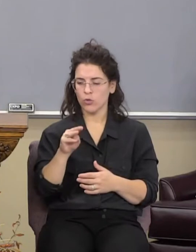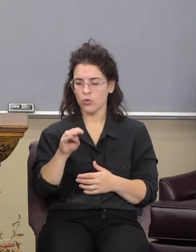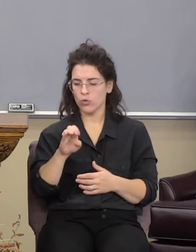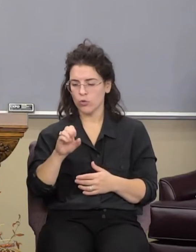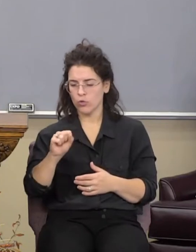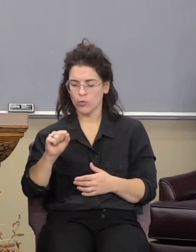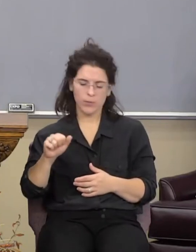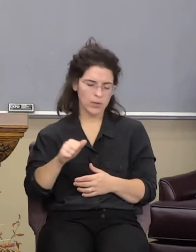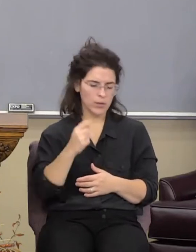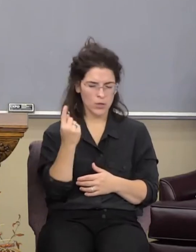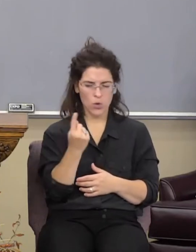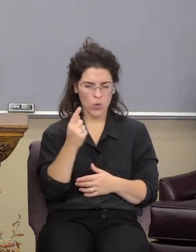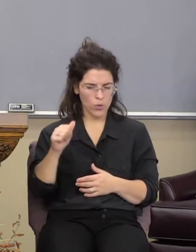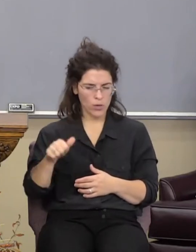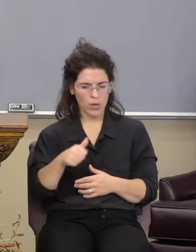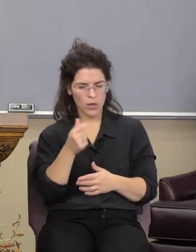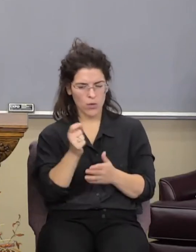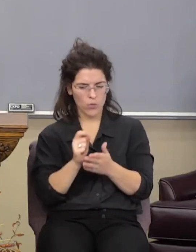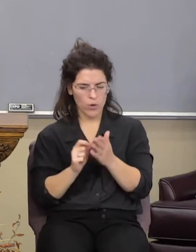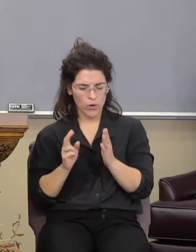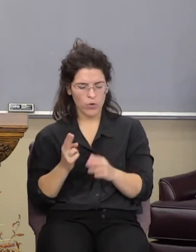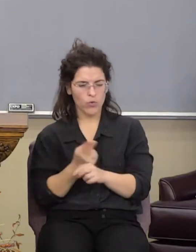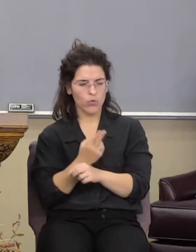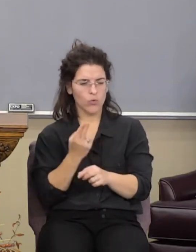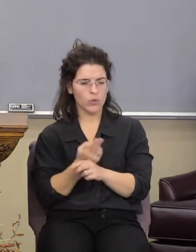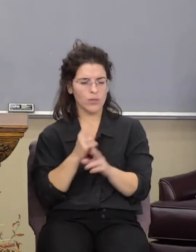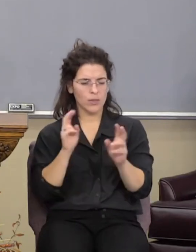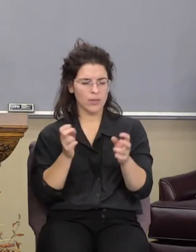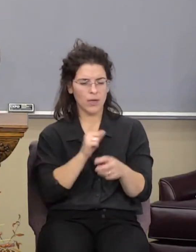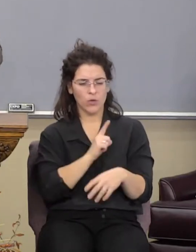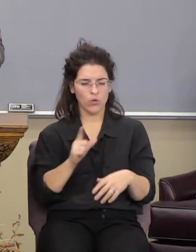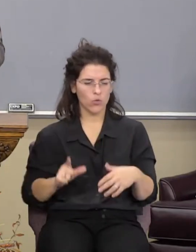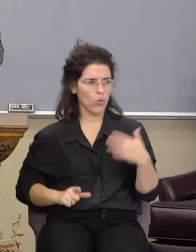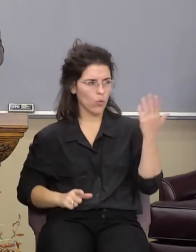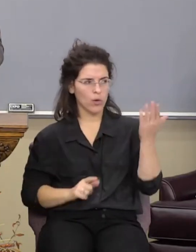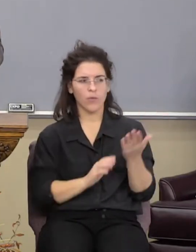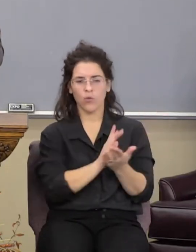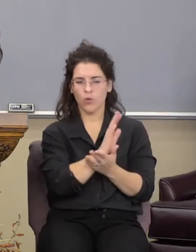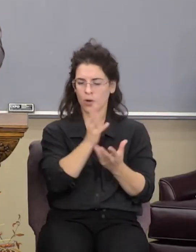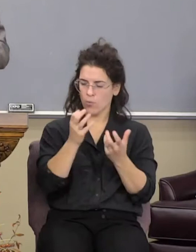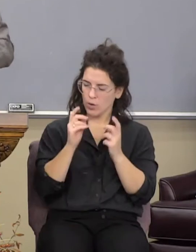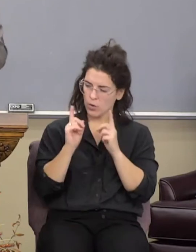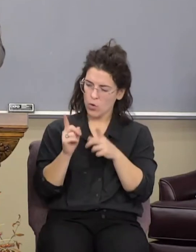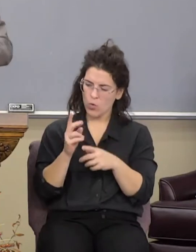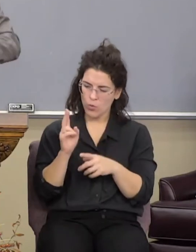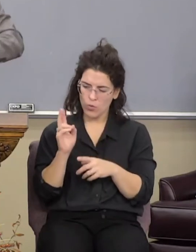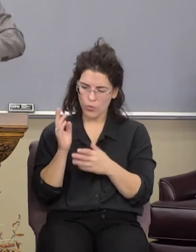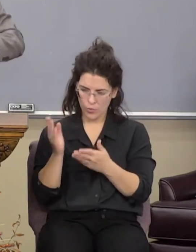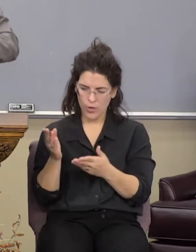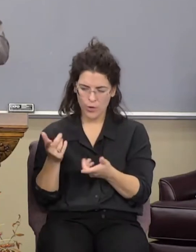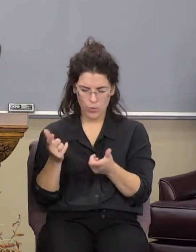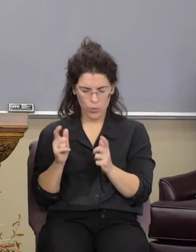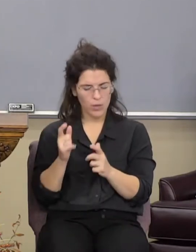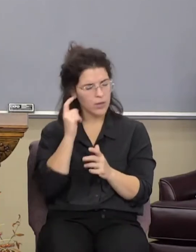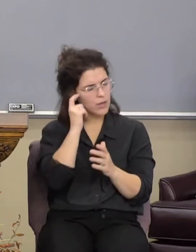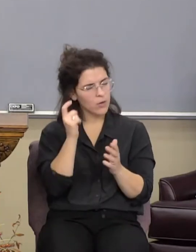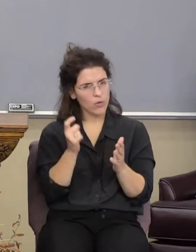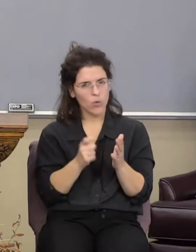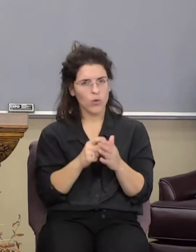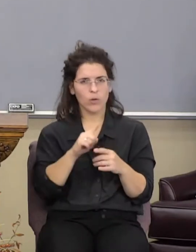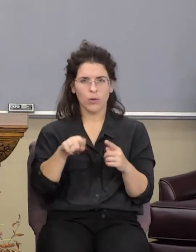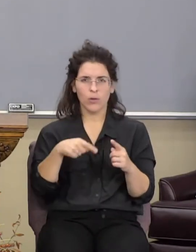uses the title Lord of glory. I want to turn there quickly and just notice when James,